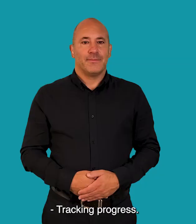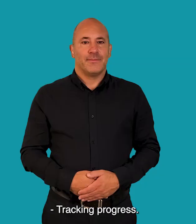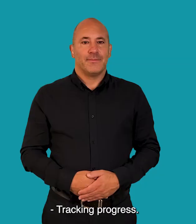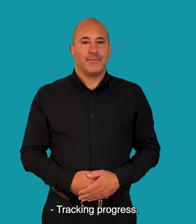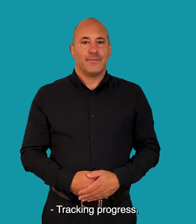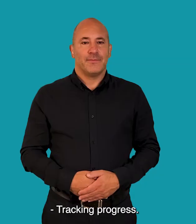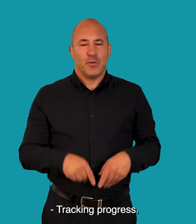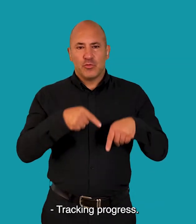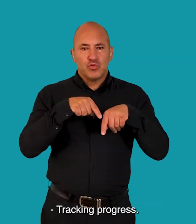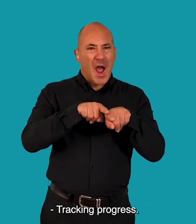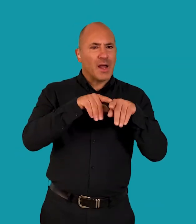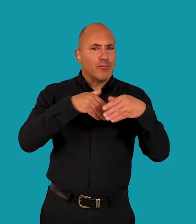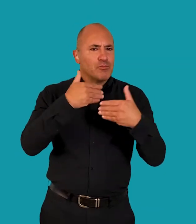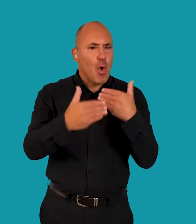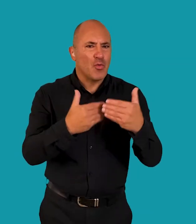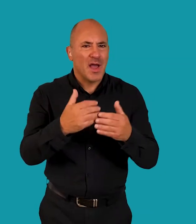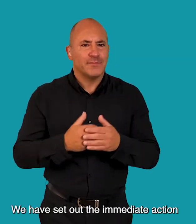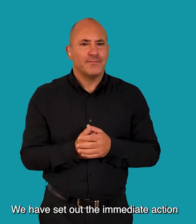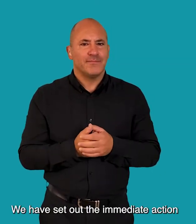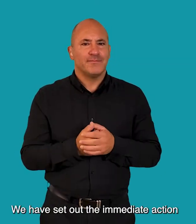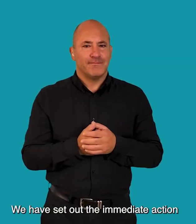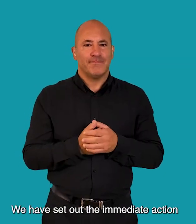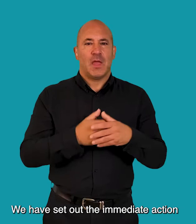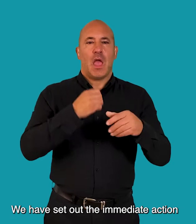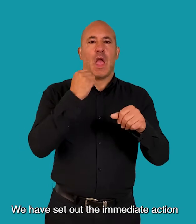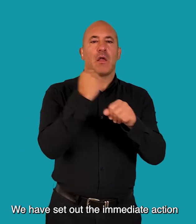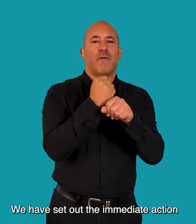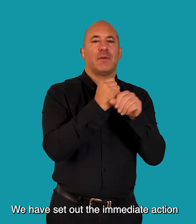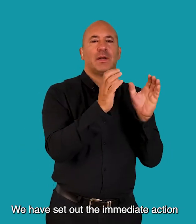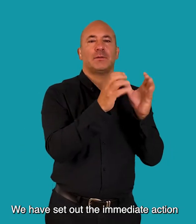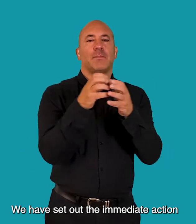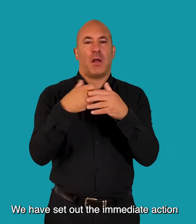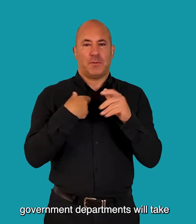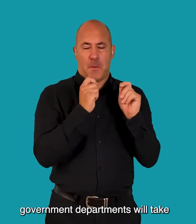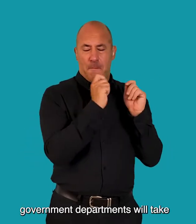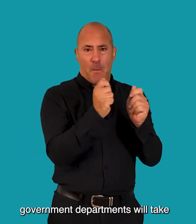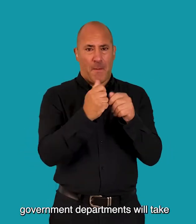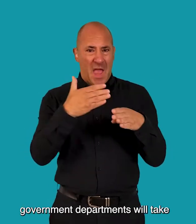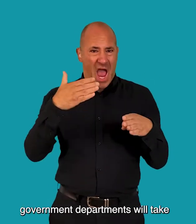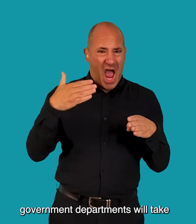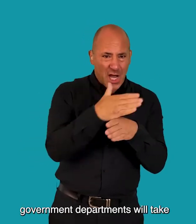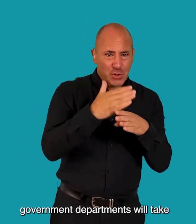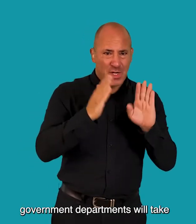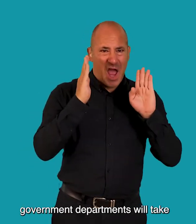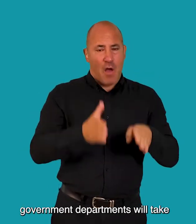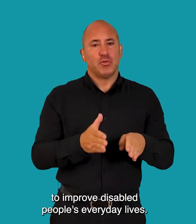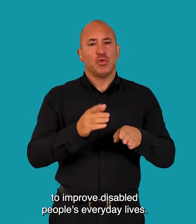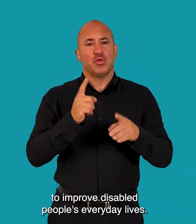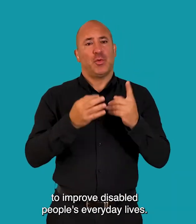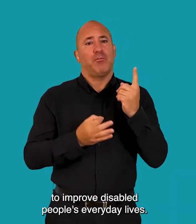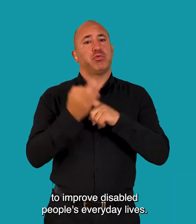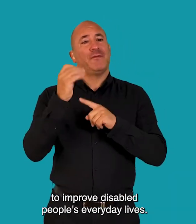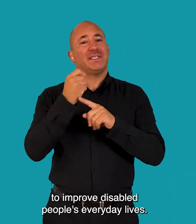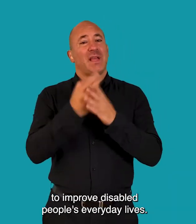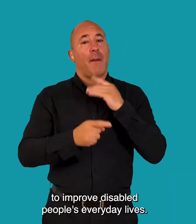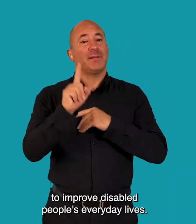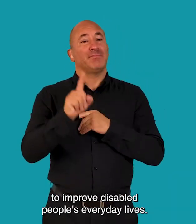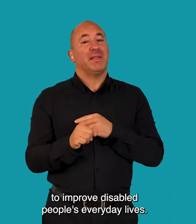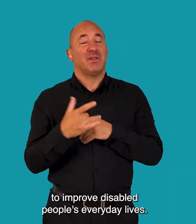Tracking progress. We have set out the immediate action government departments will take to improve disabled people's